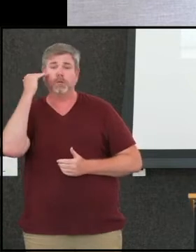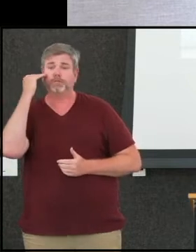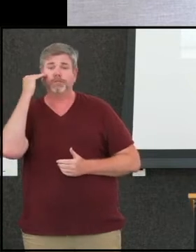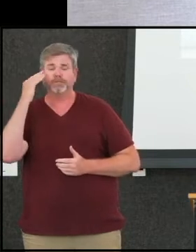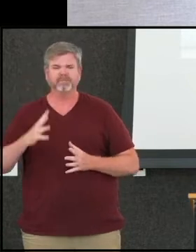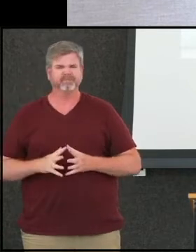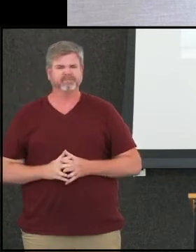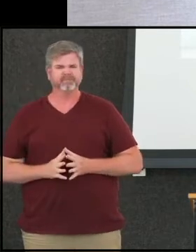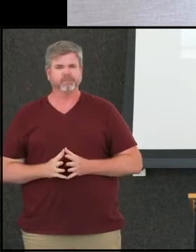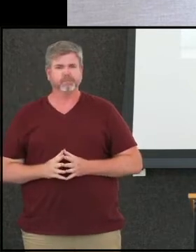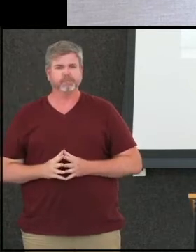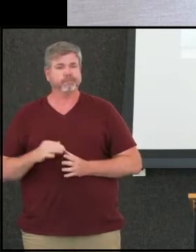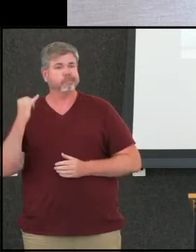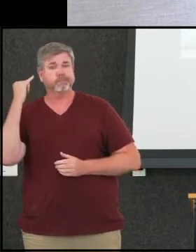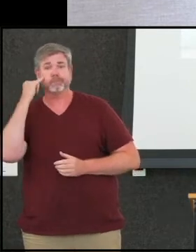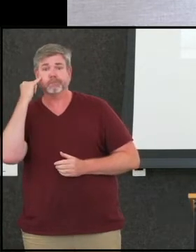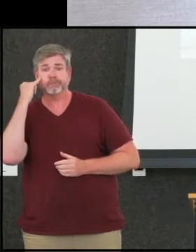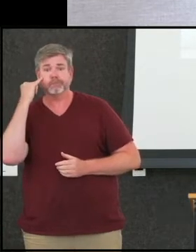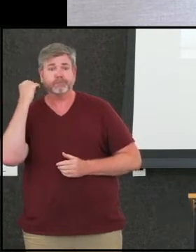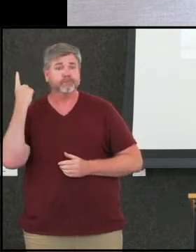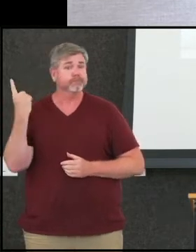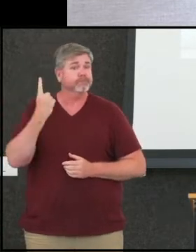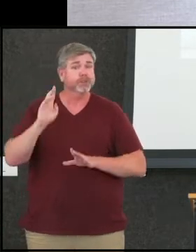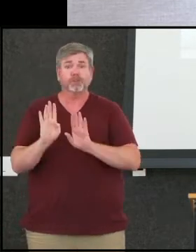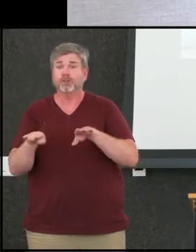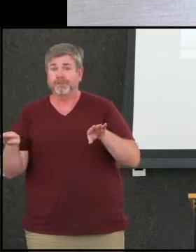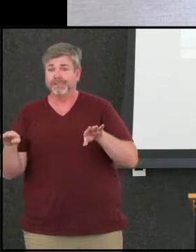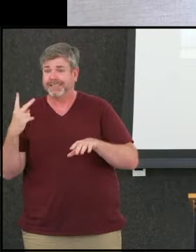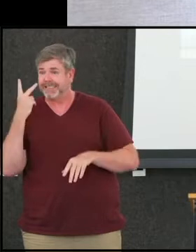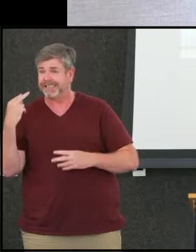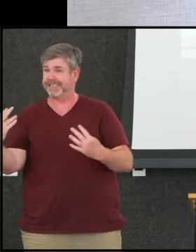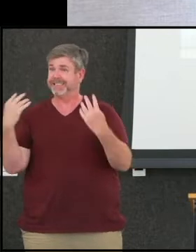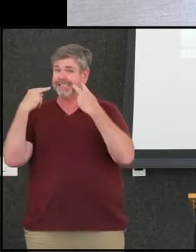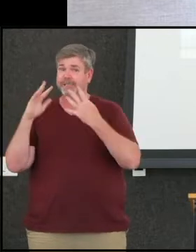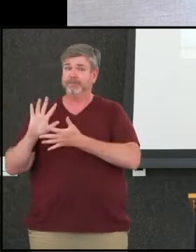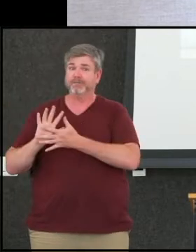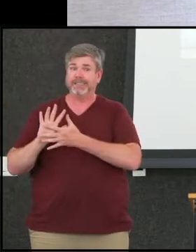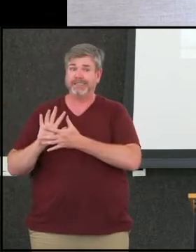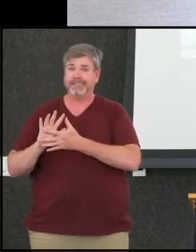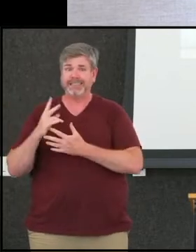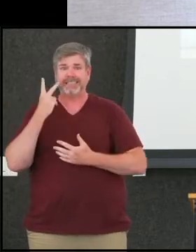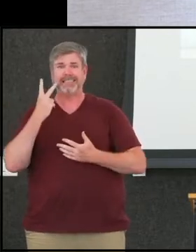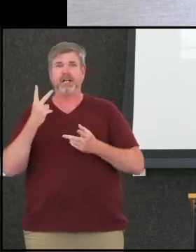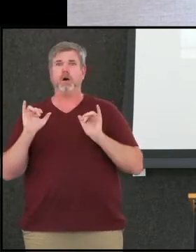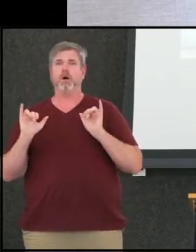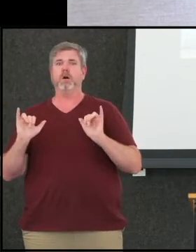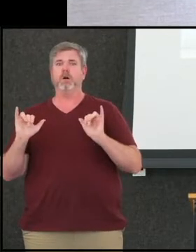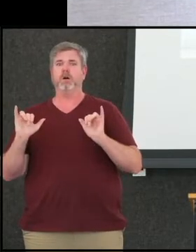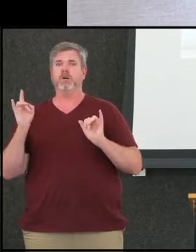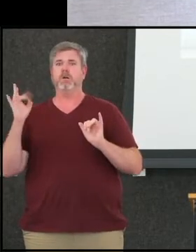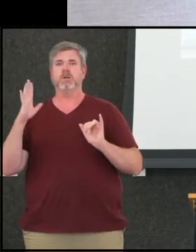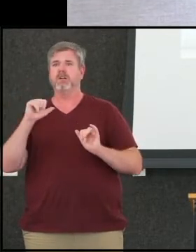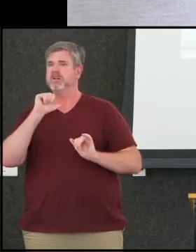kid hears this and says it is not worth it, hopefully we'll never know if this was